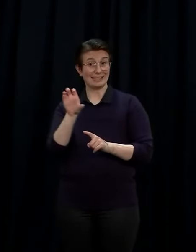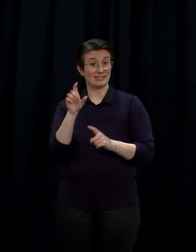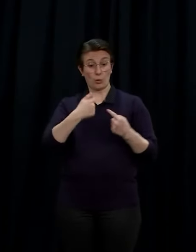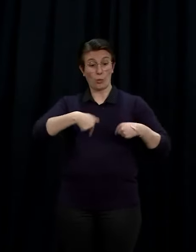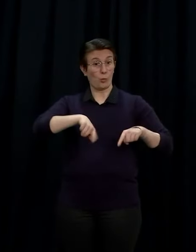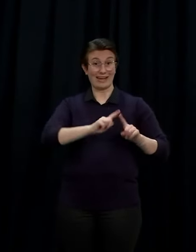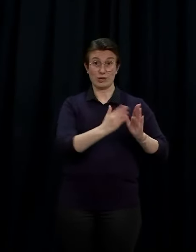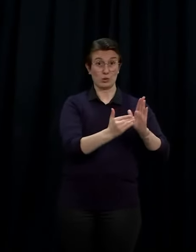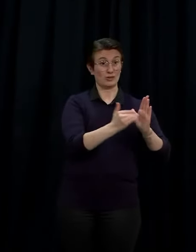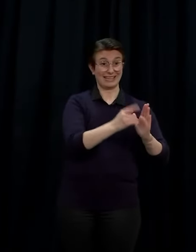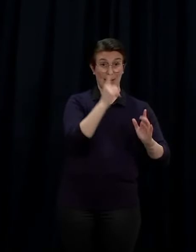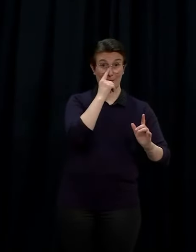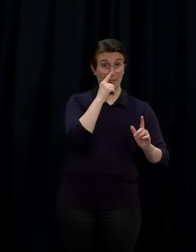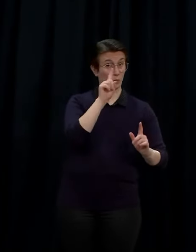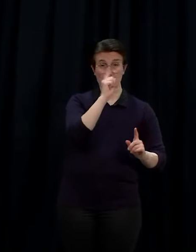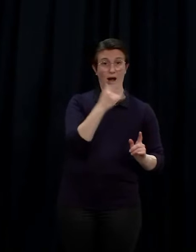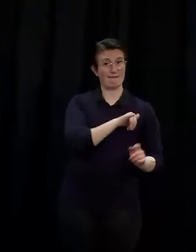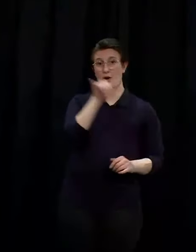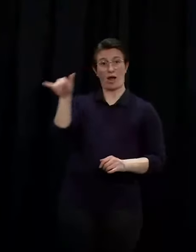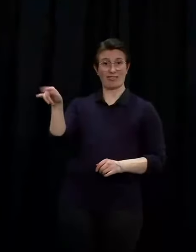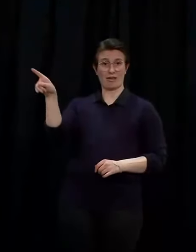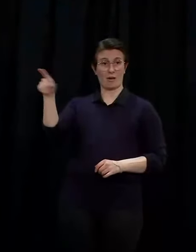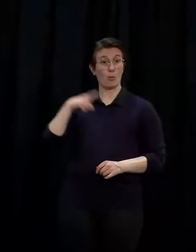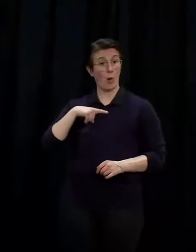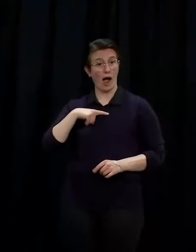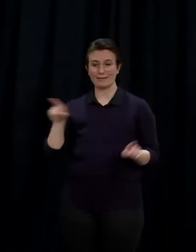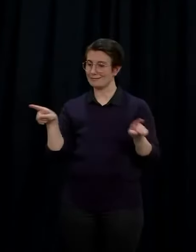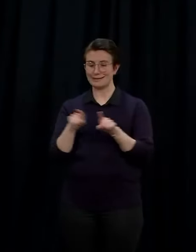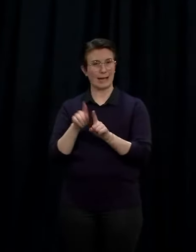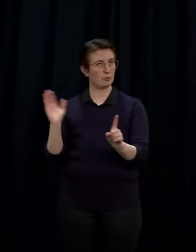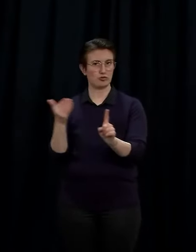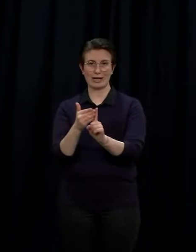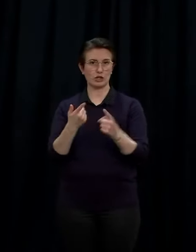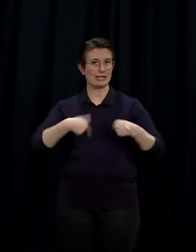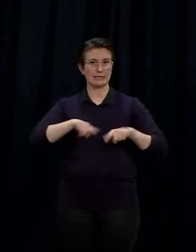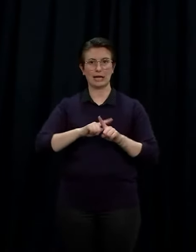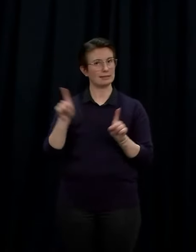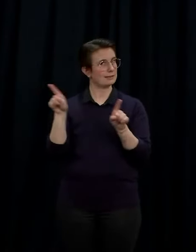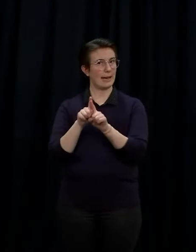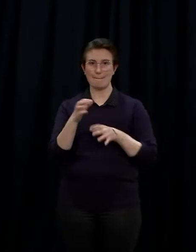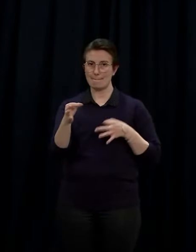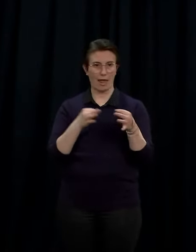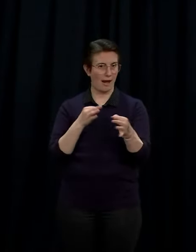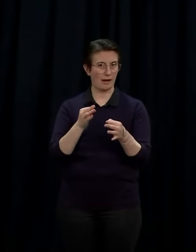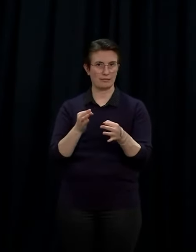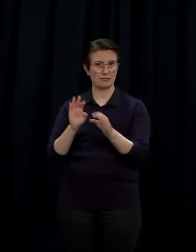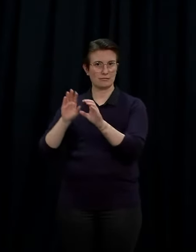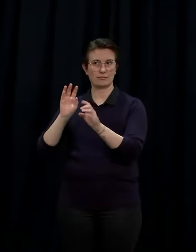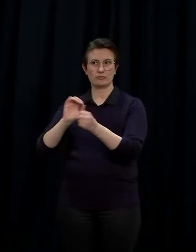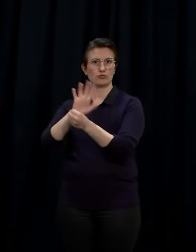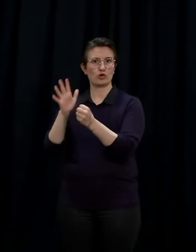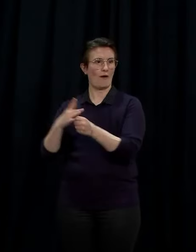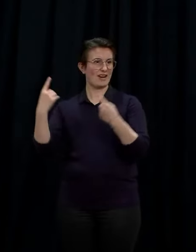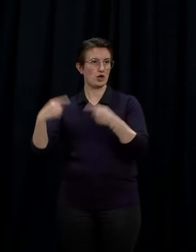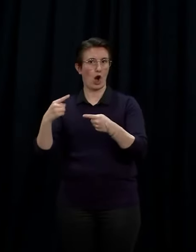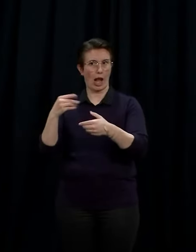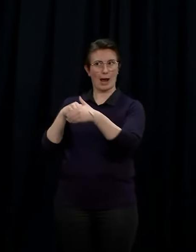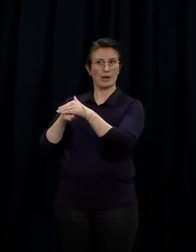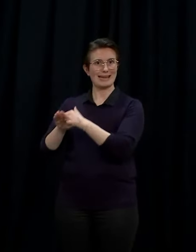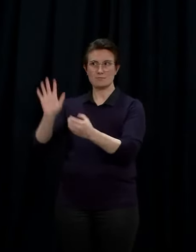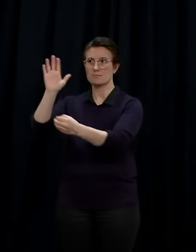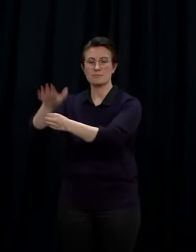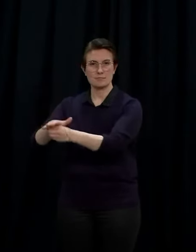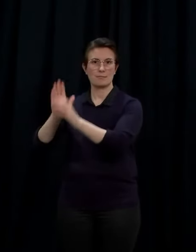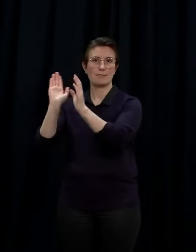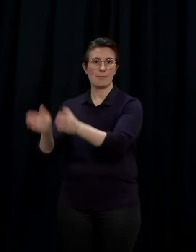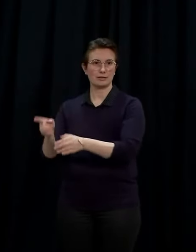the future, because of course you're trying to eliminate the virus and are likely to, yes. Every touching wood. Is there an ambition to reopen before Christmas?